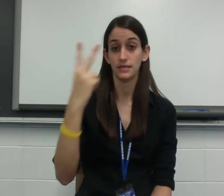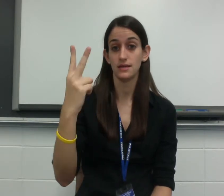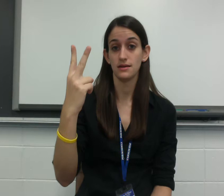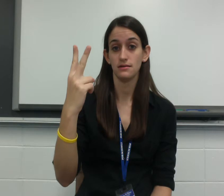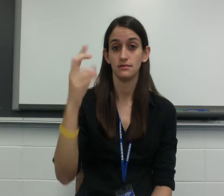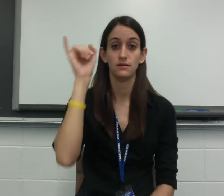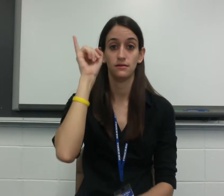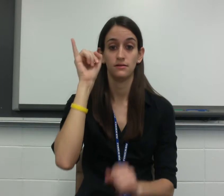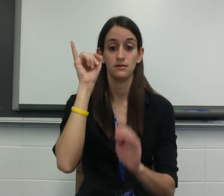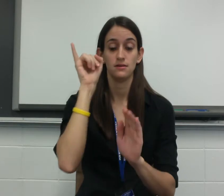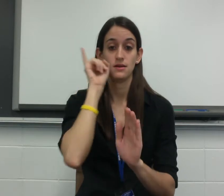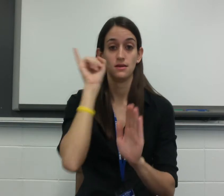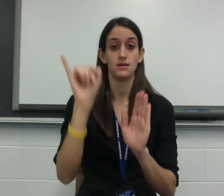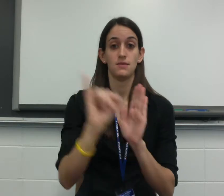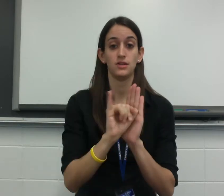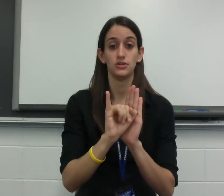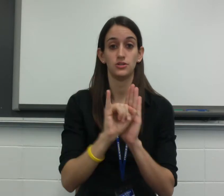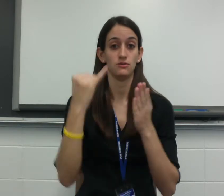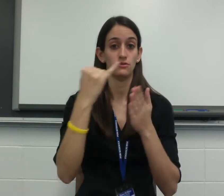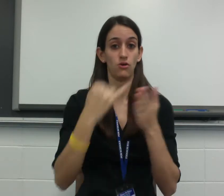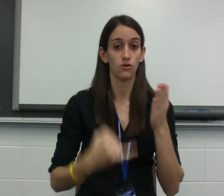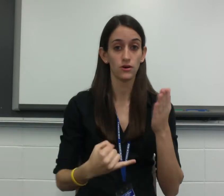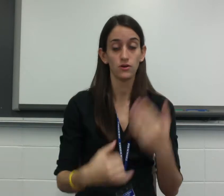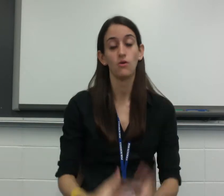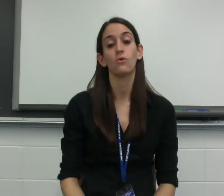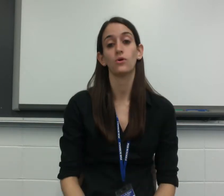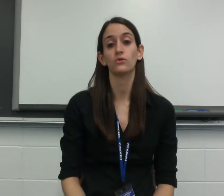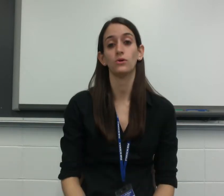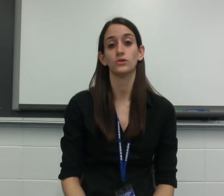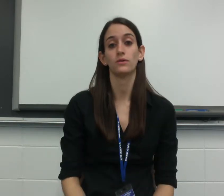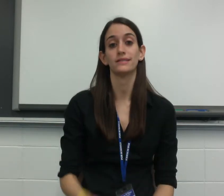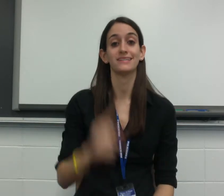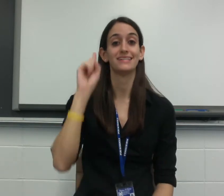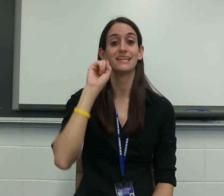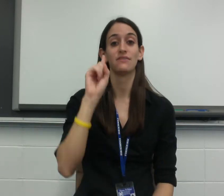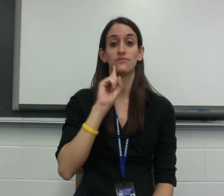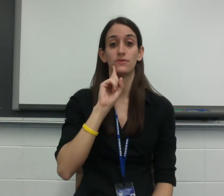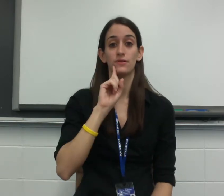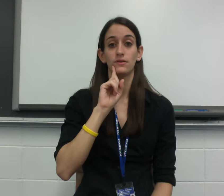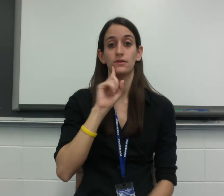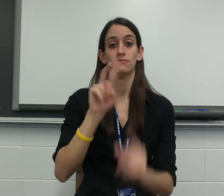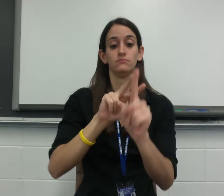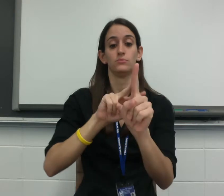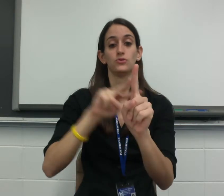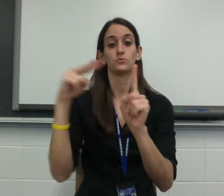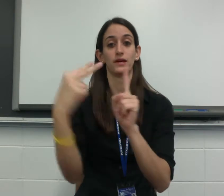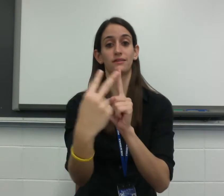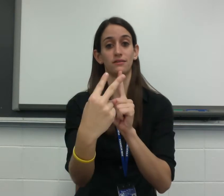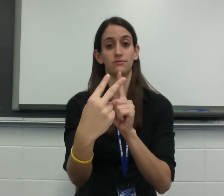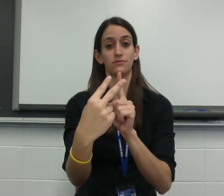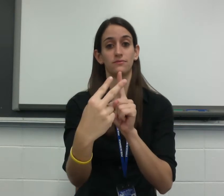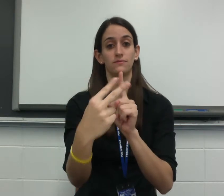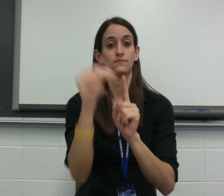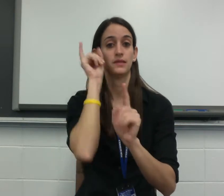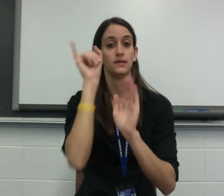see, image, art, or you also might see deaf perspective